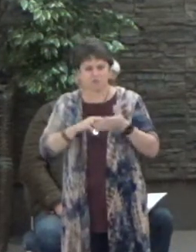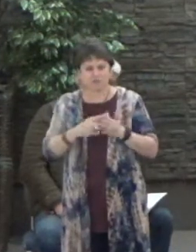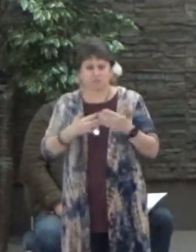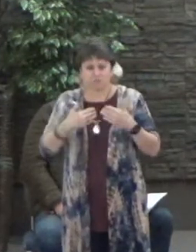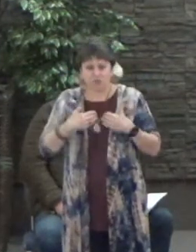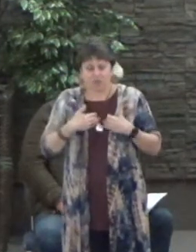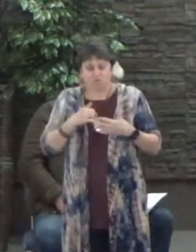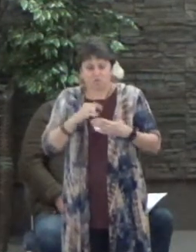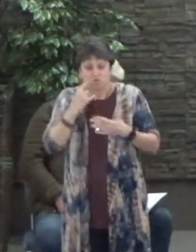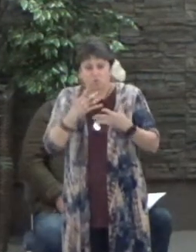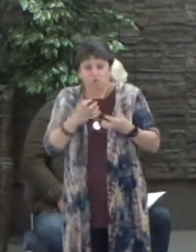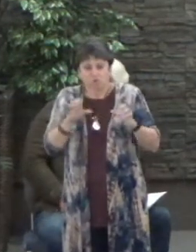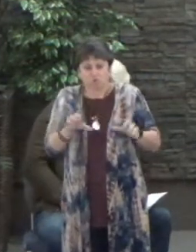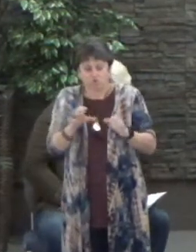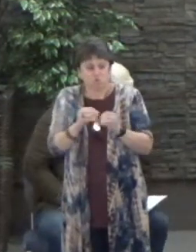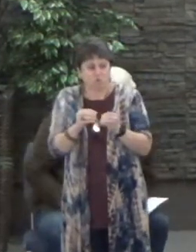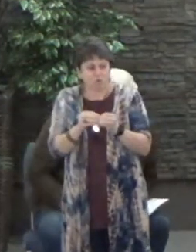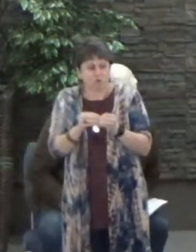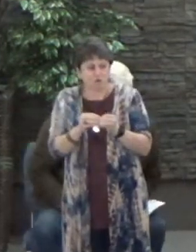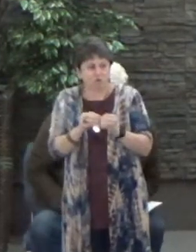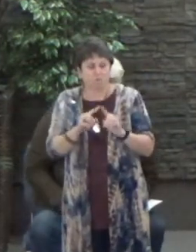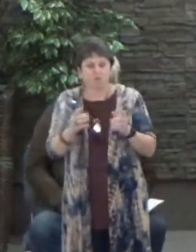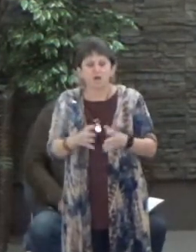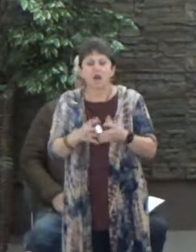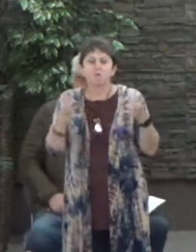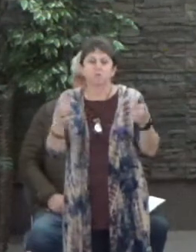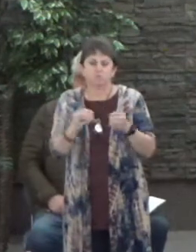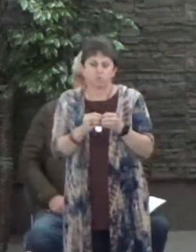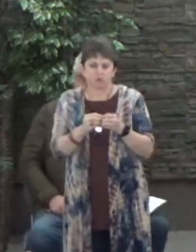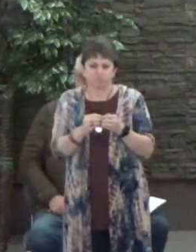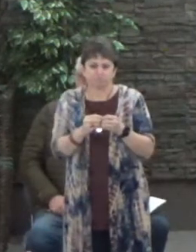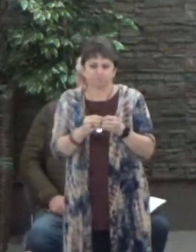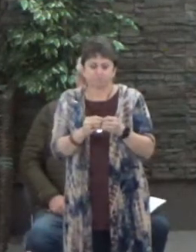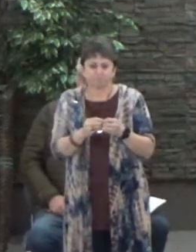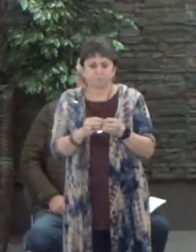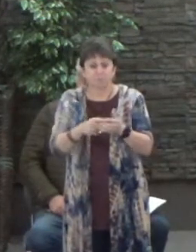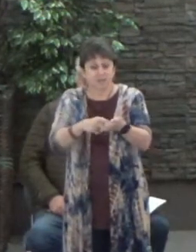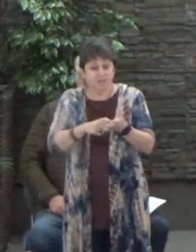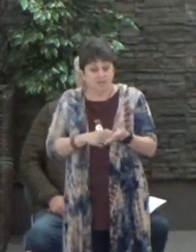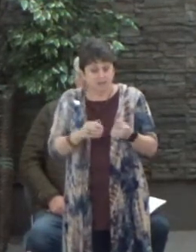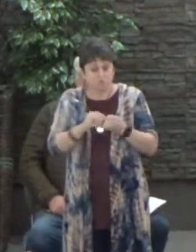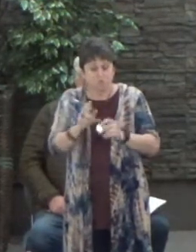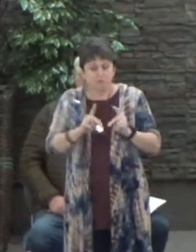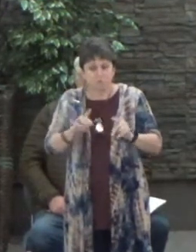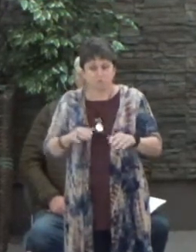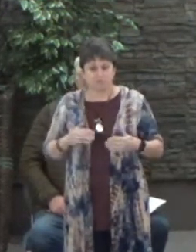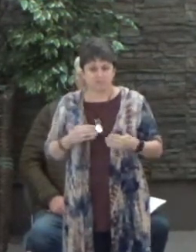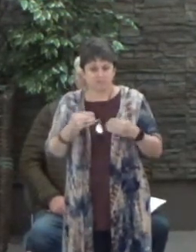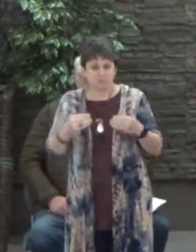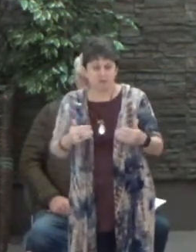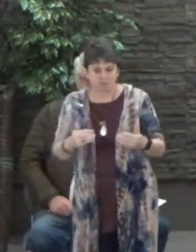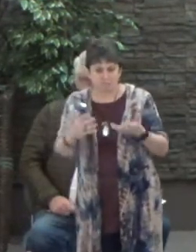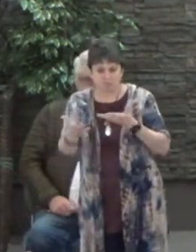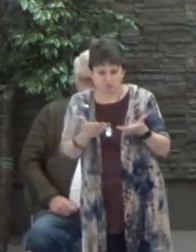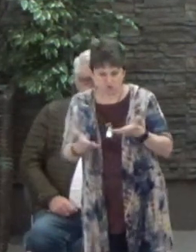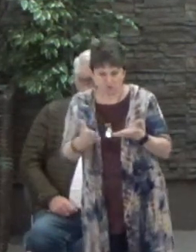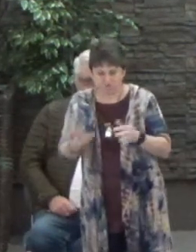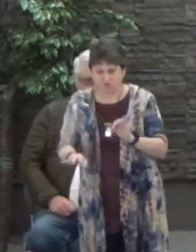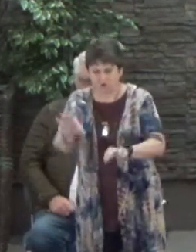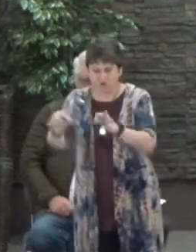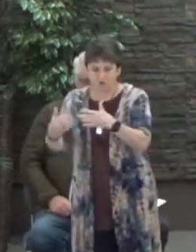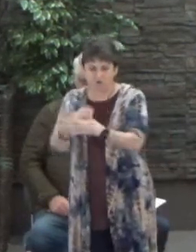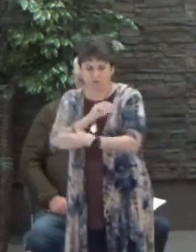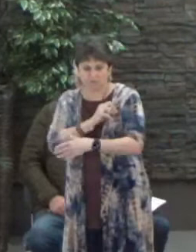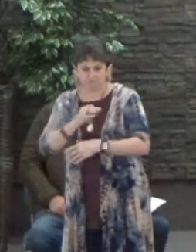have those who are wanting to do more, but how much more? It takes more people stepping up to serve or hiring new